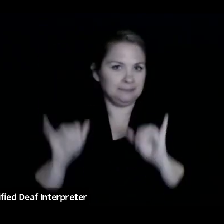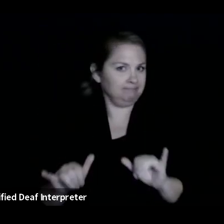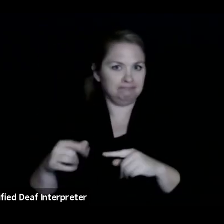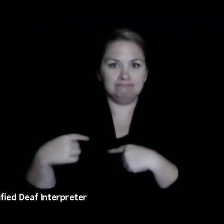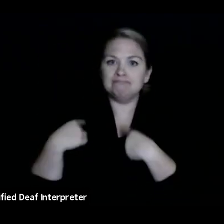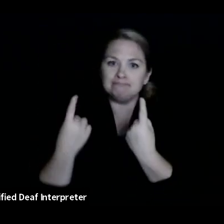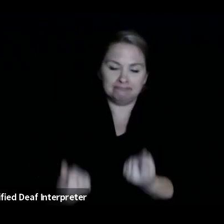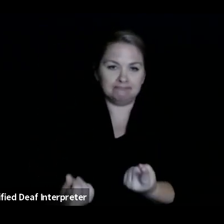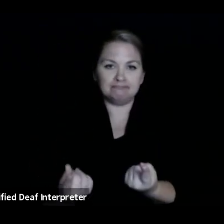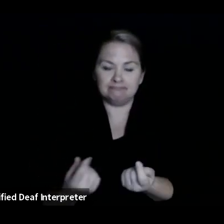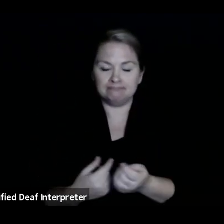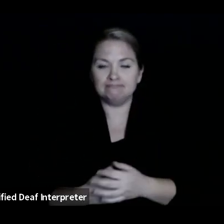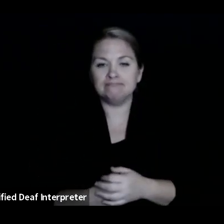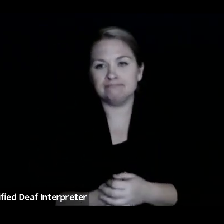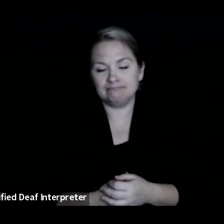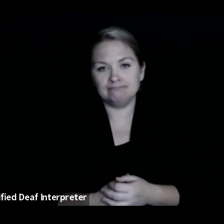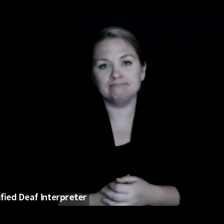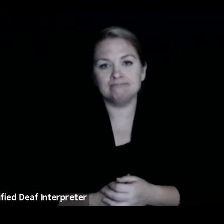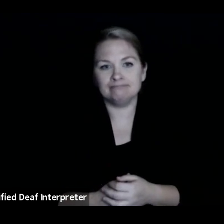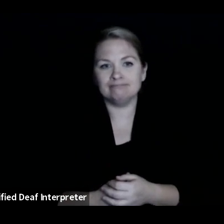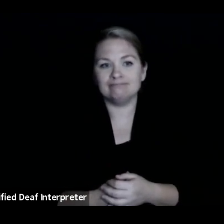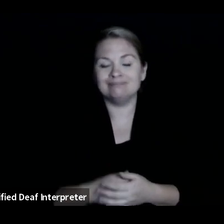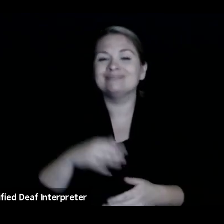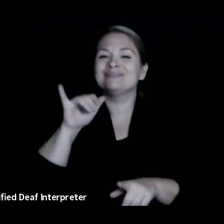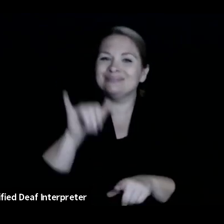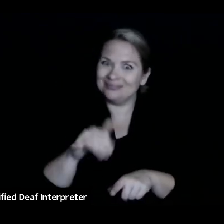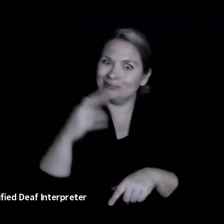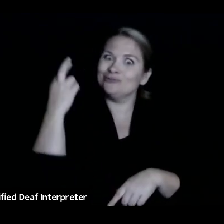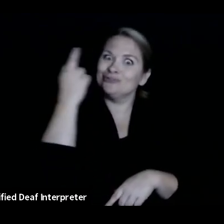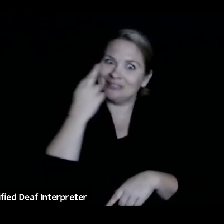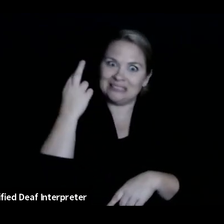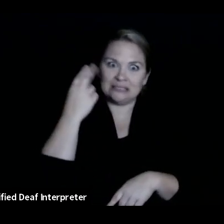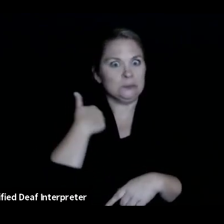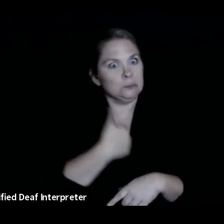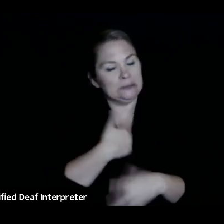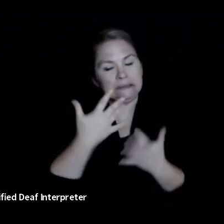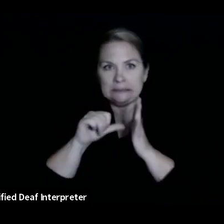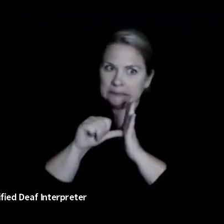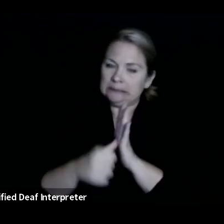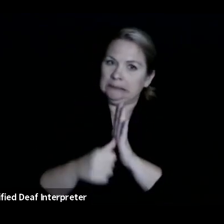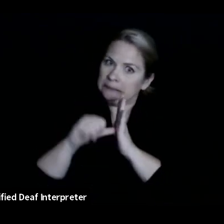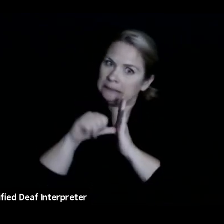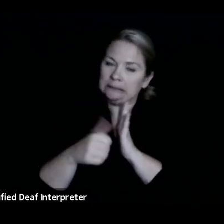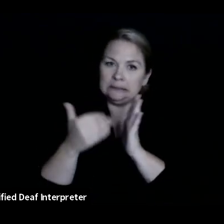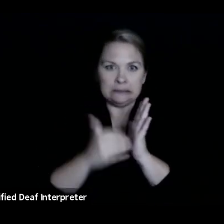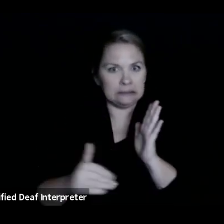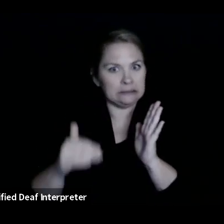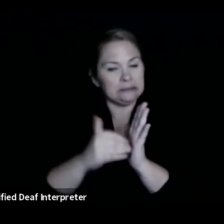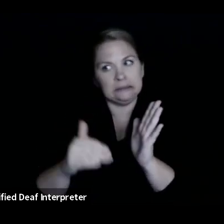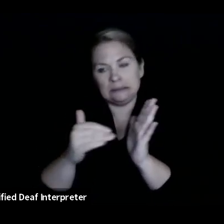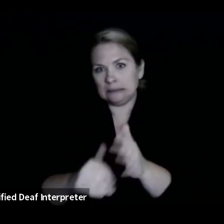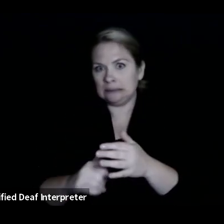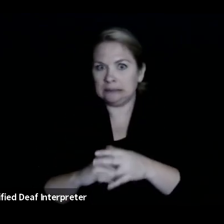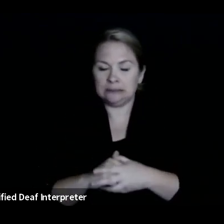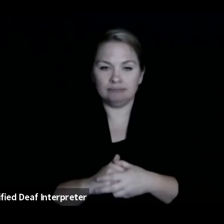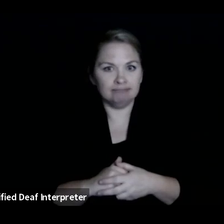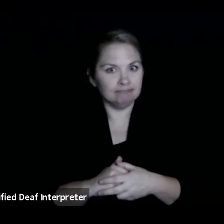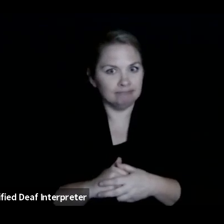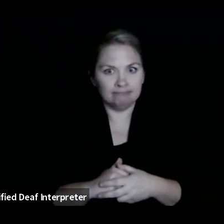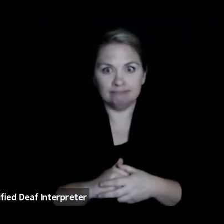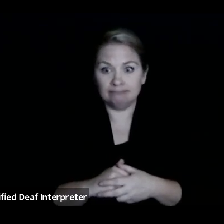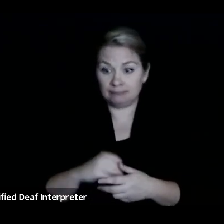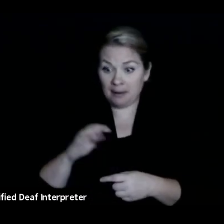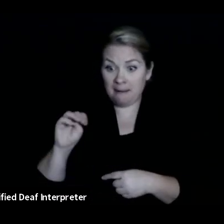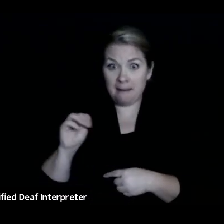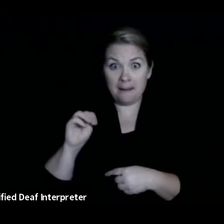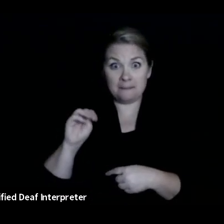emphasize that it's not about so much what we do, what we say at the top. It's